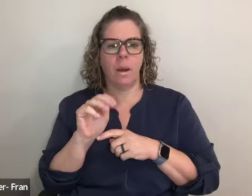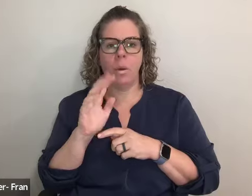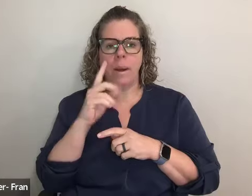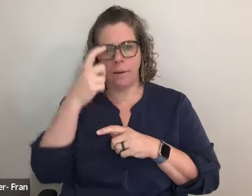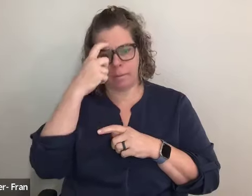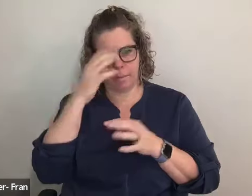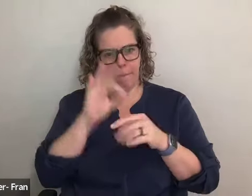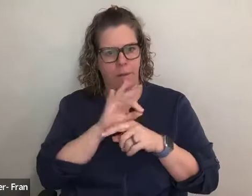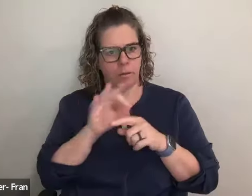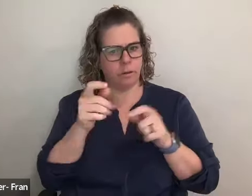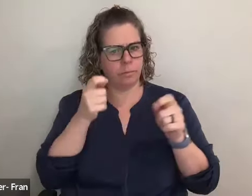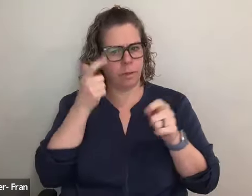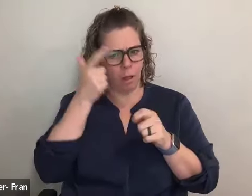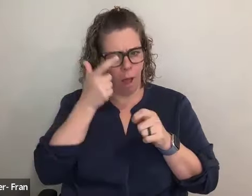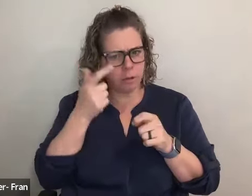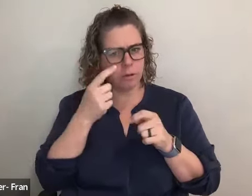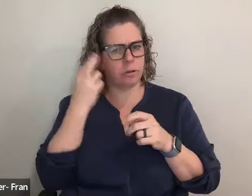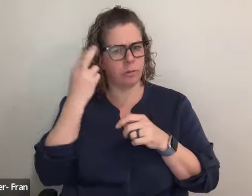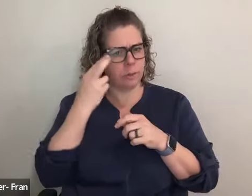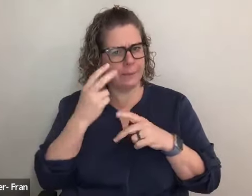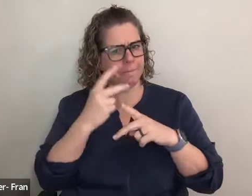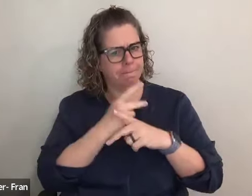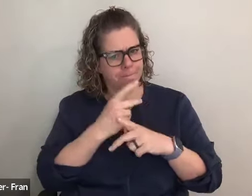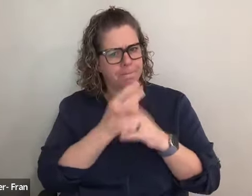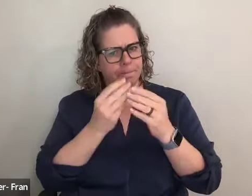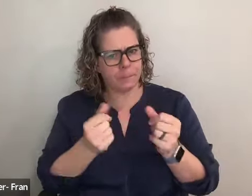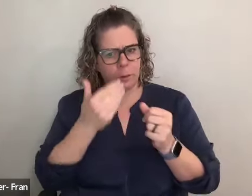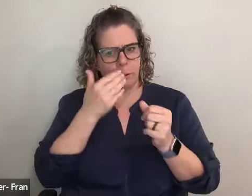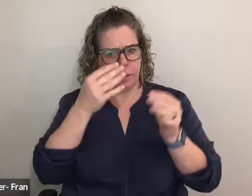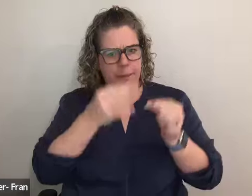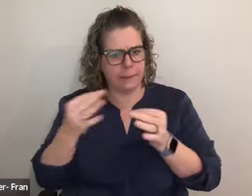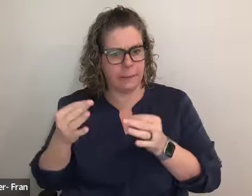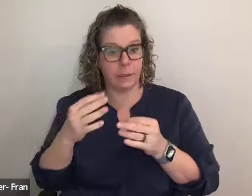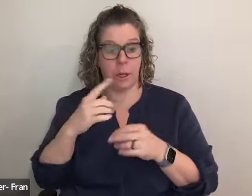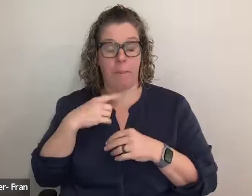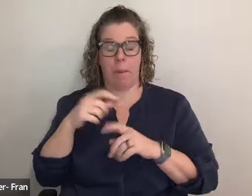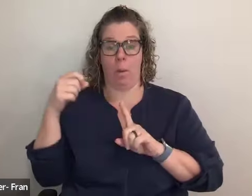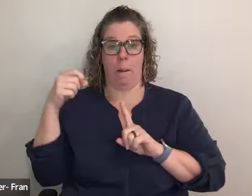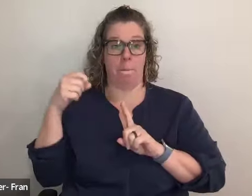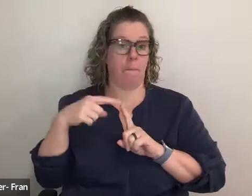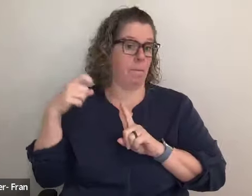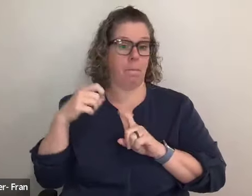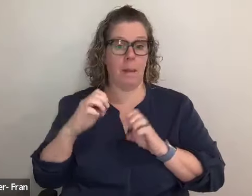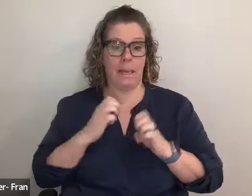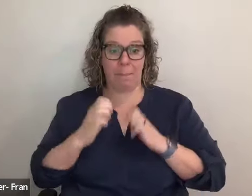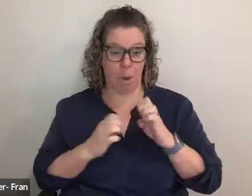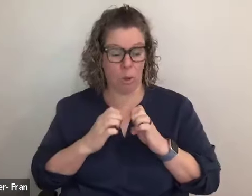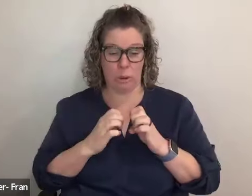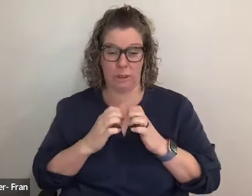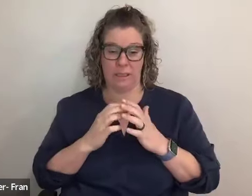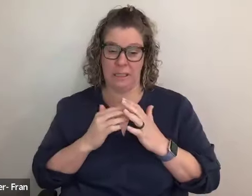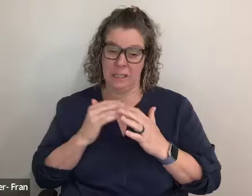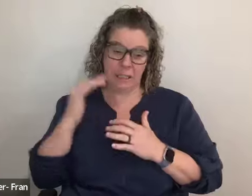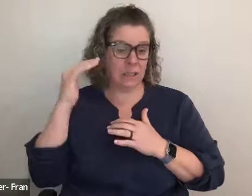flexibility, able to make good decisions. And when our amygdala is triggered, big emotions arise, we